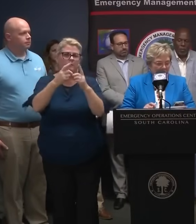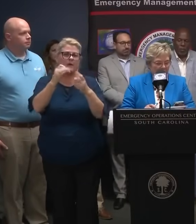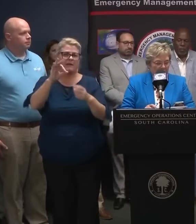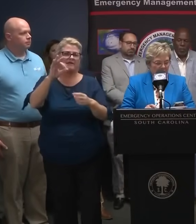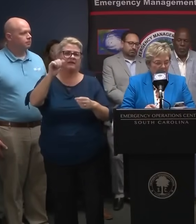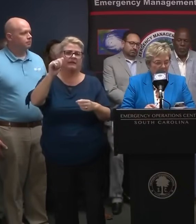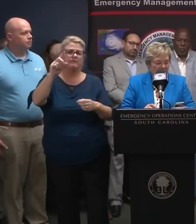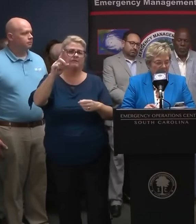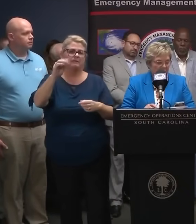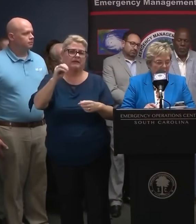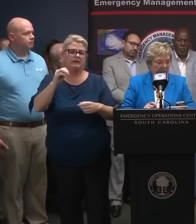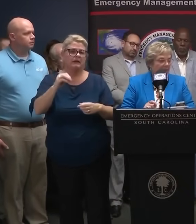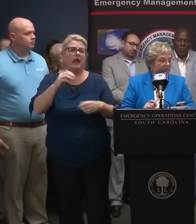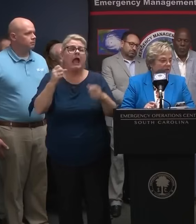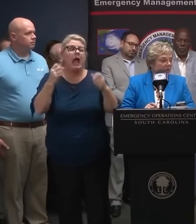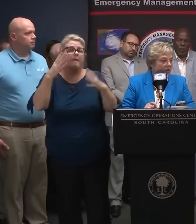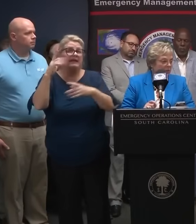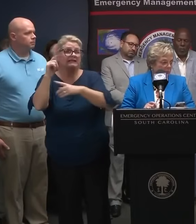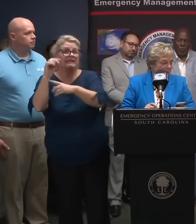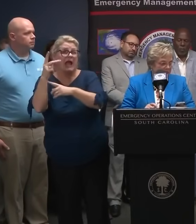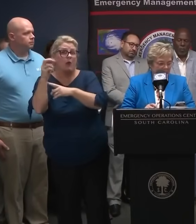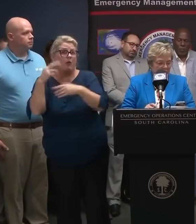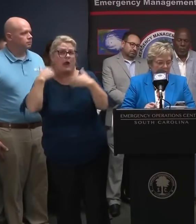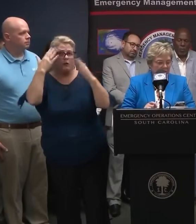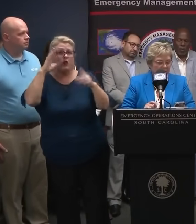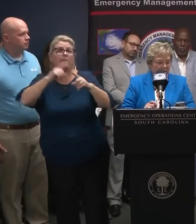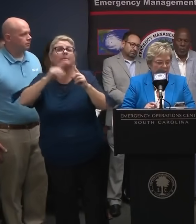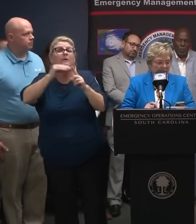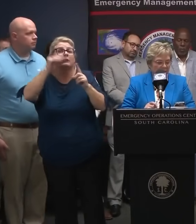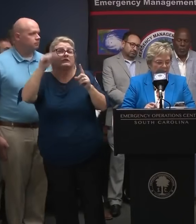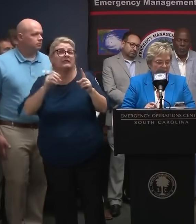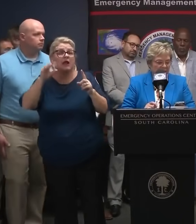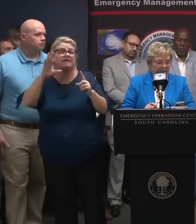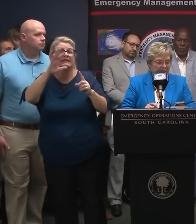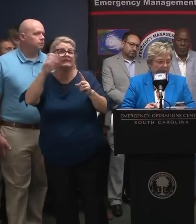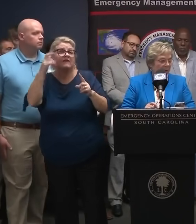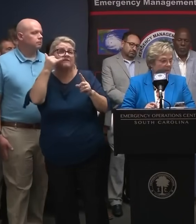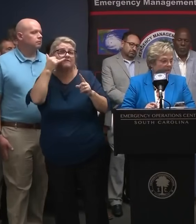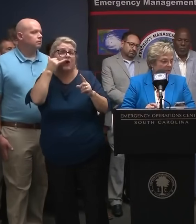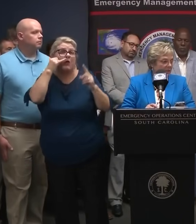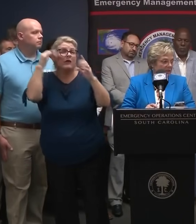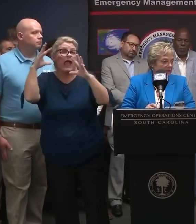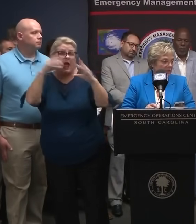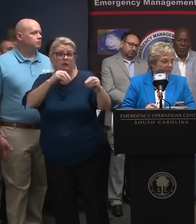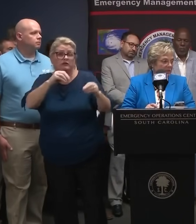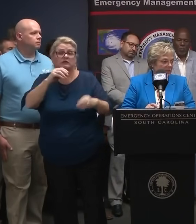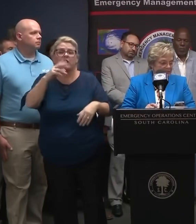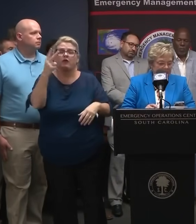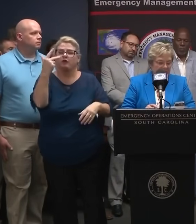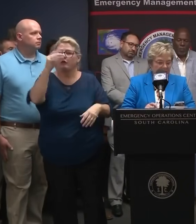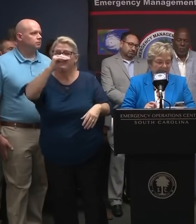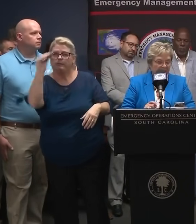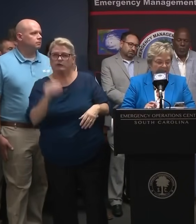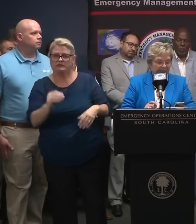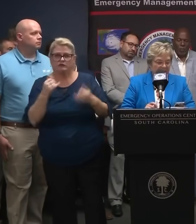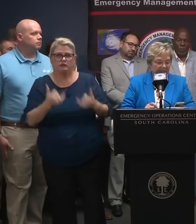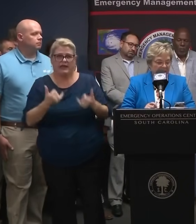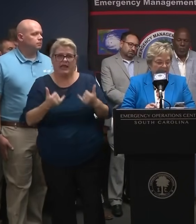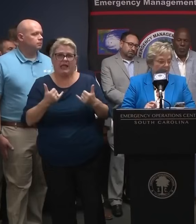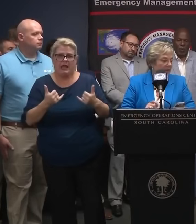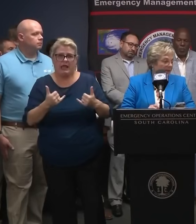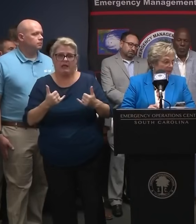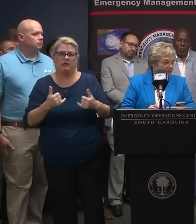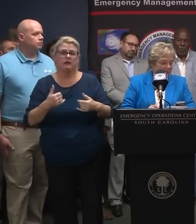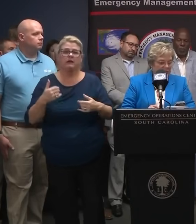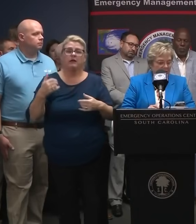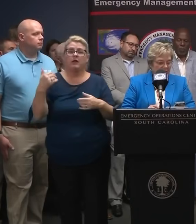I don't know the number of towers, but I do know the percentage of cell phone outages statewide is 13% today. That's